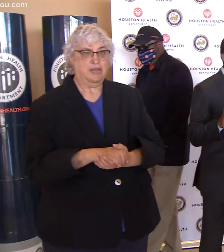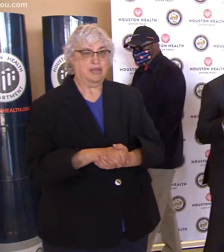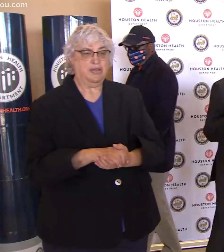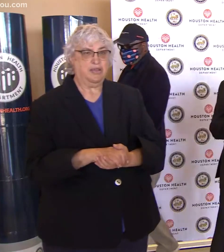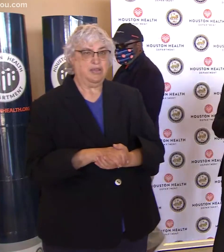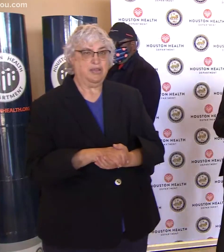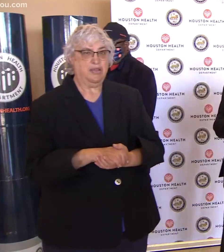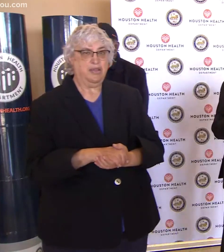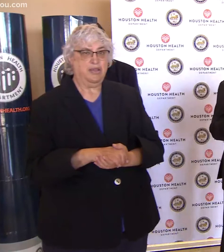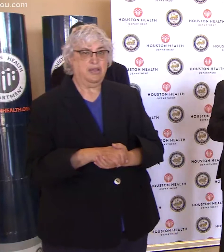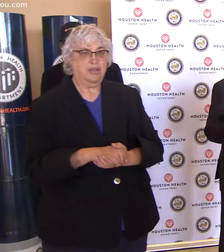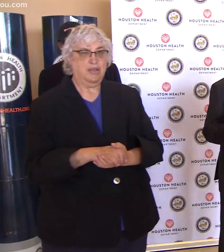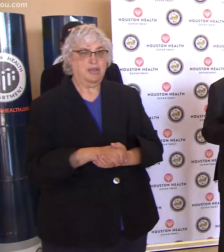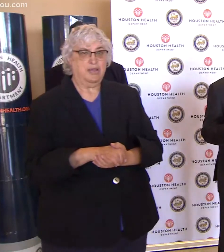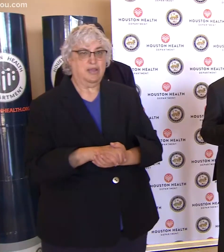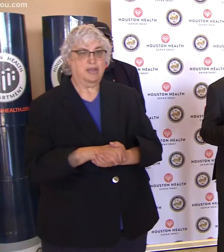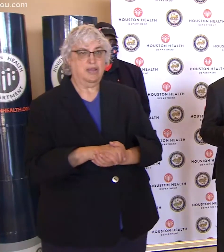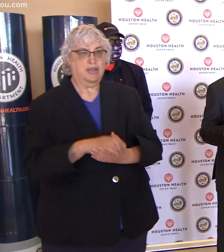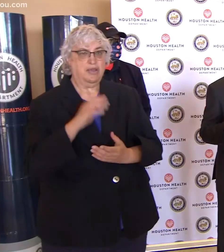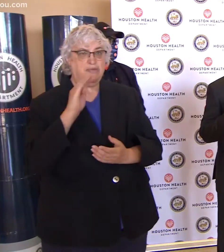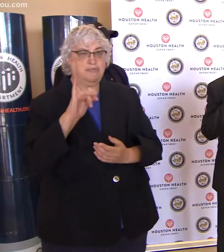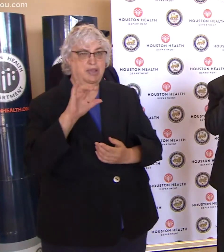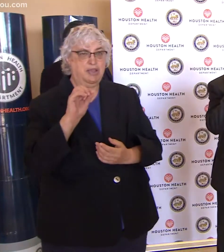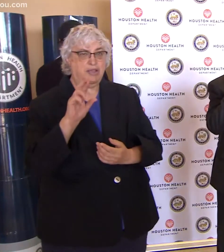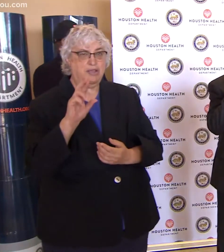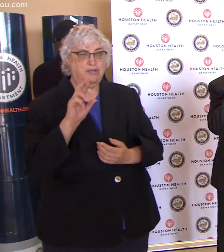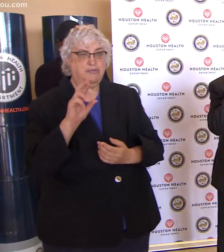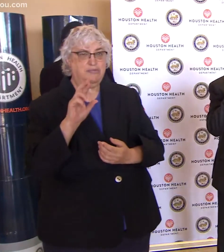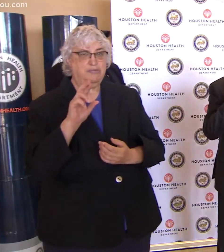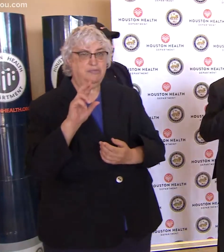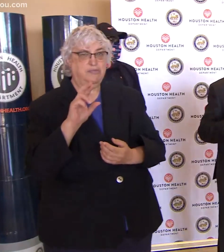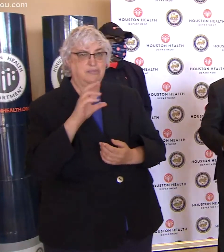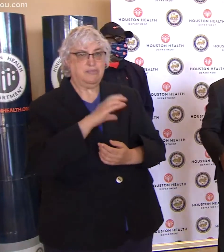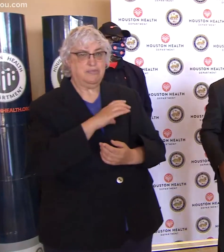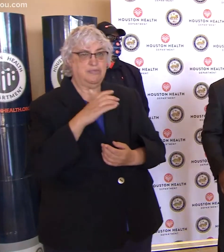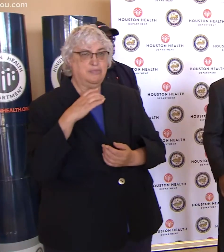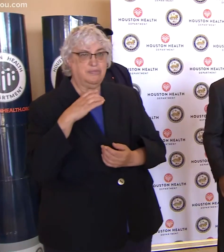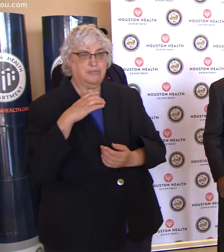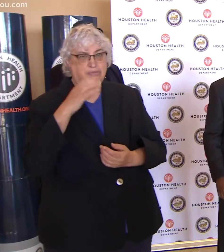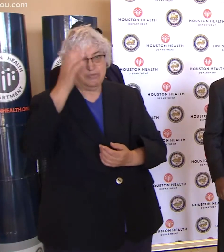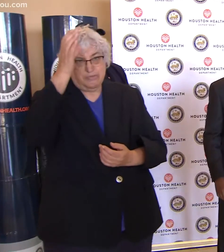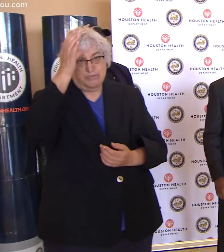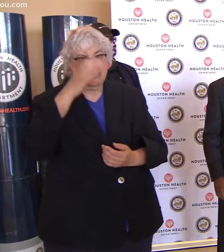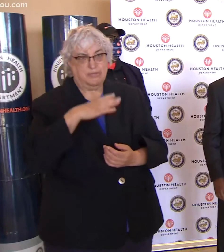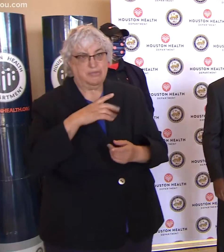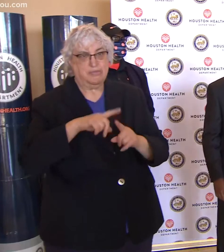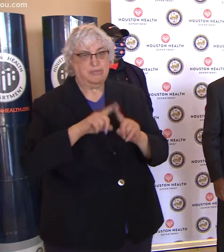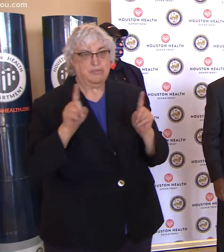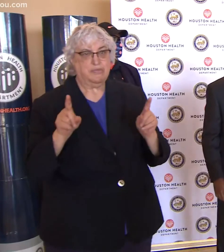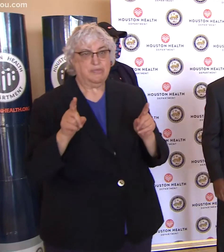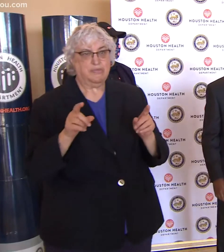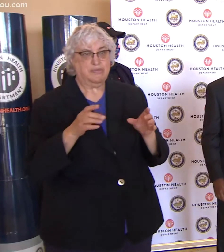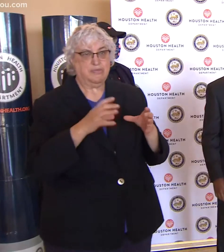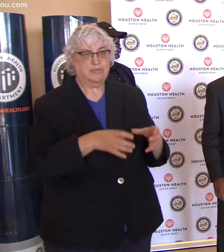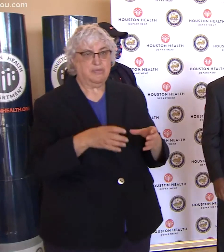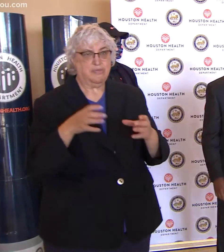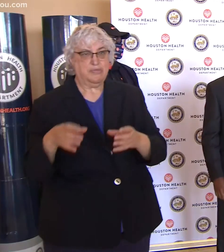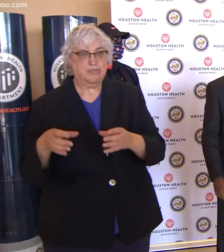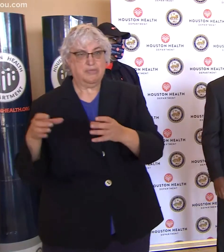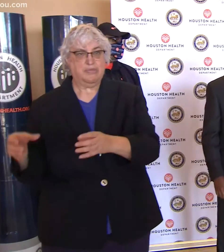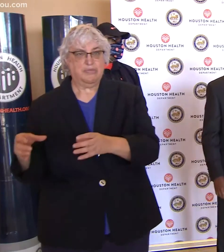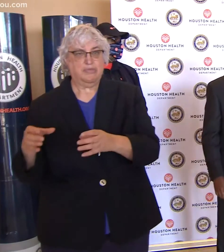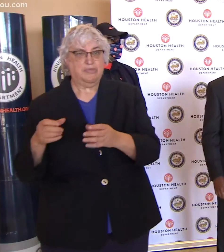Any other? Yes, Mr. Mayor, the Congresswoman talked about the different buckets of the money that are